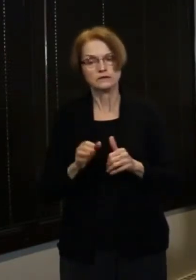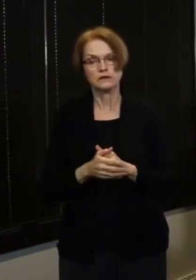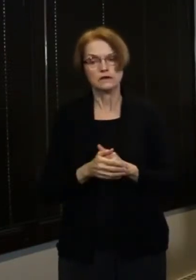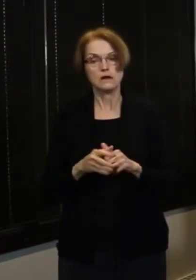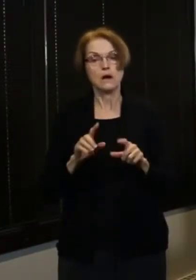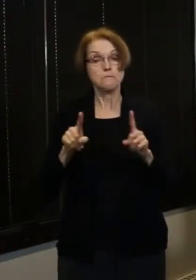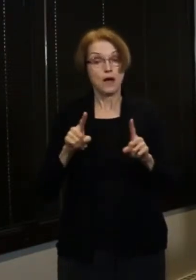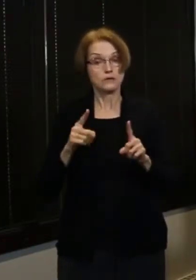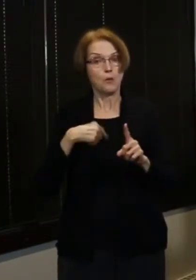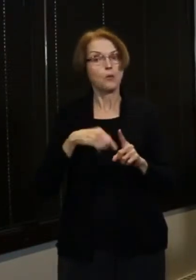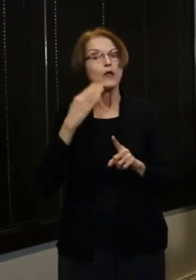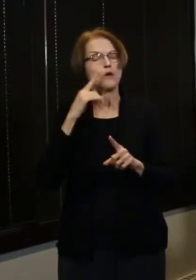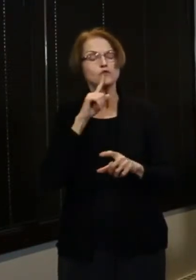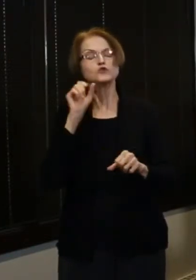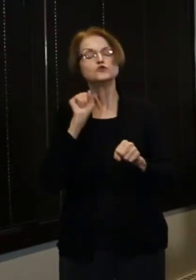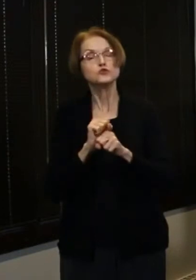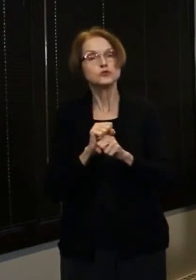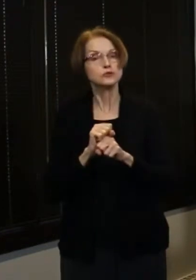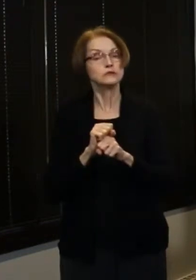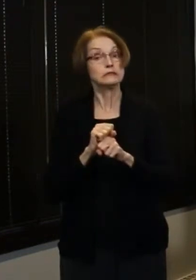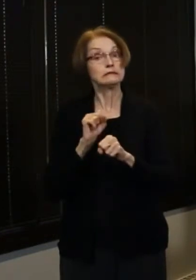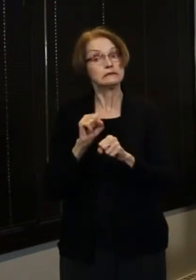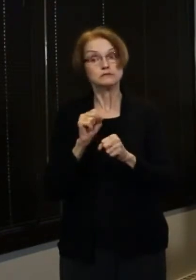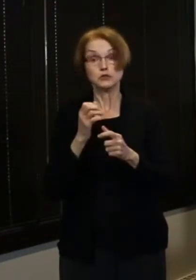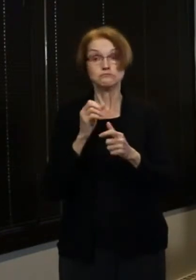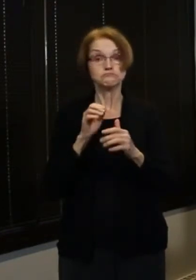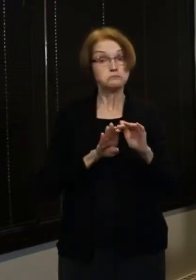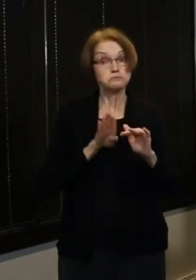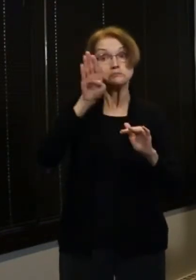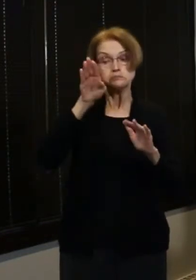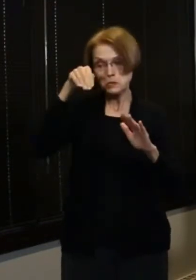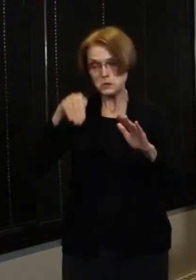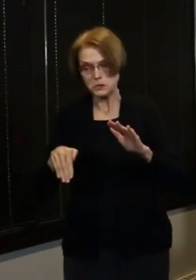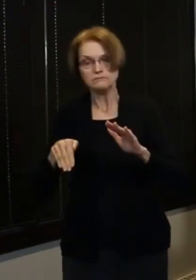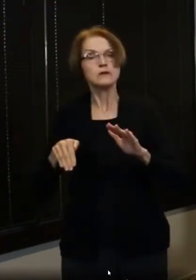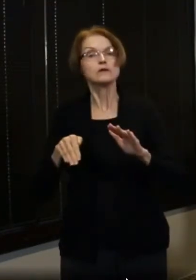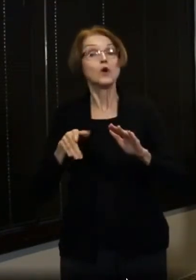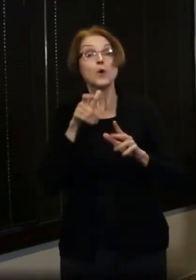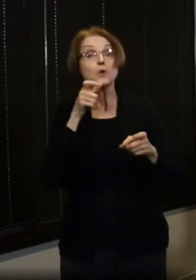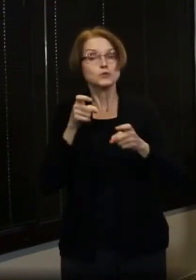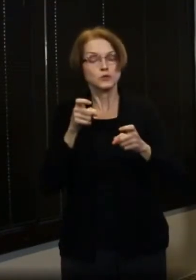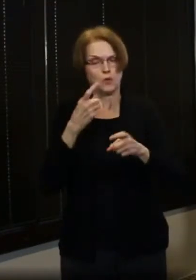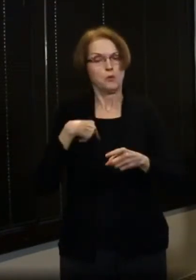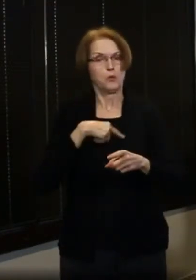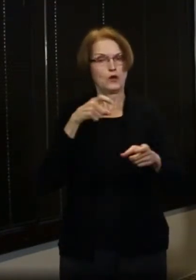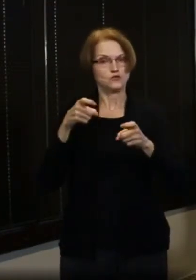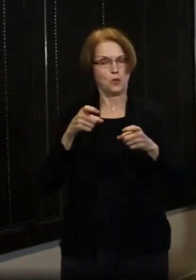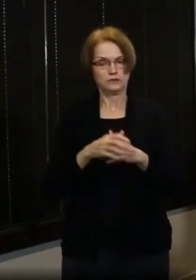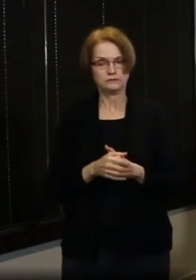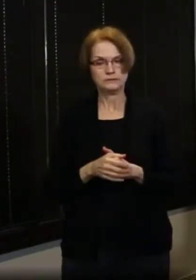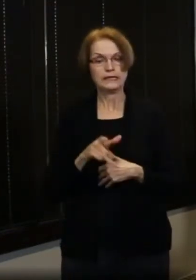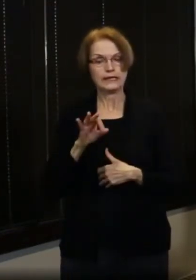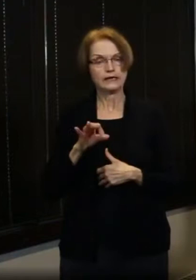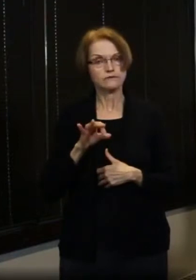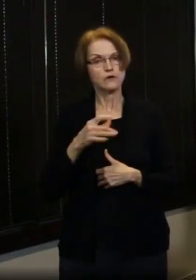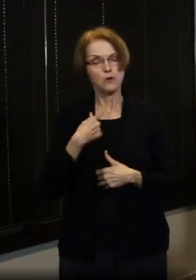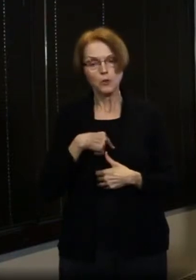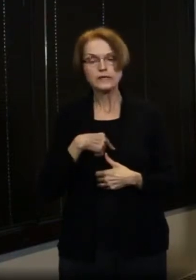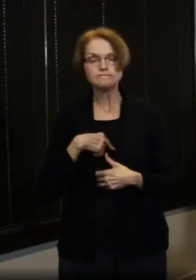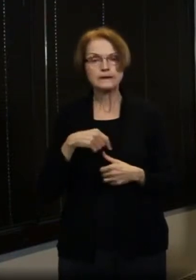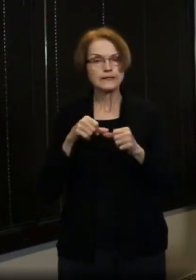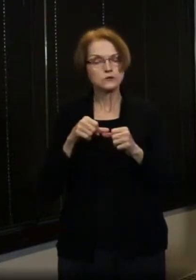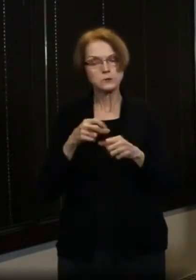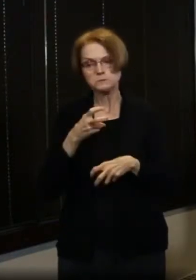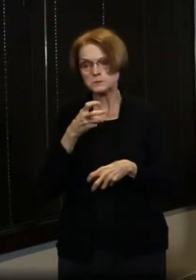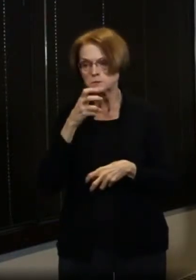whether that spike happens. Now, if we continue to double down for a while longer on the steps that work, we